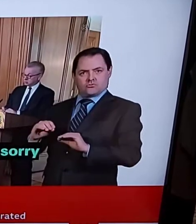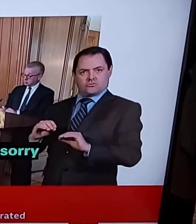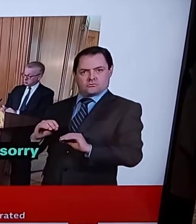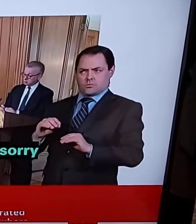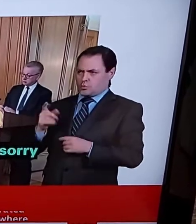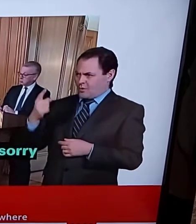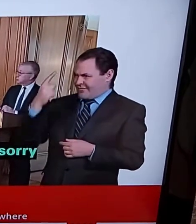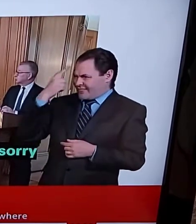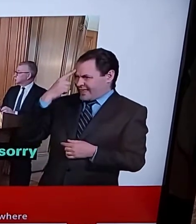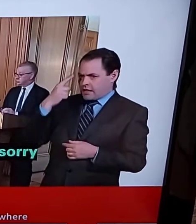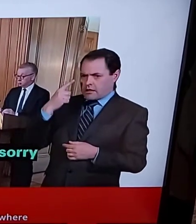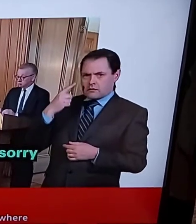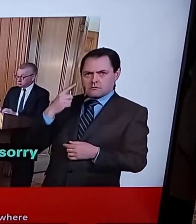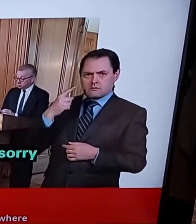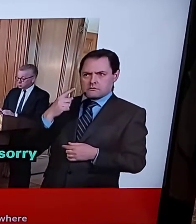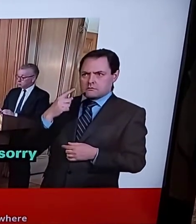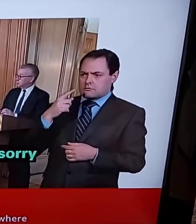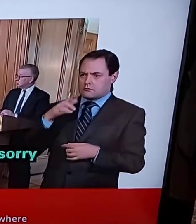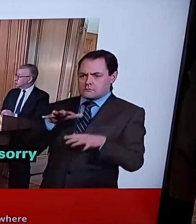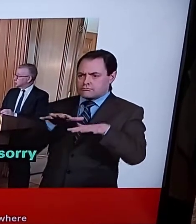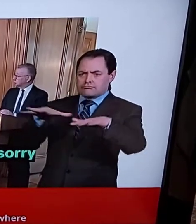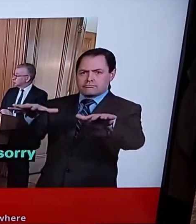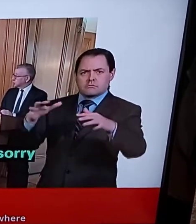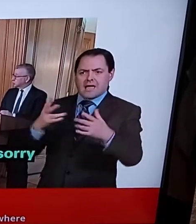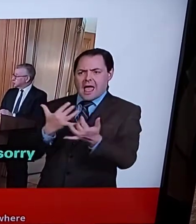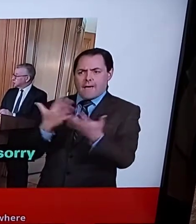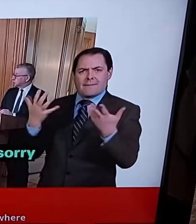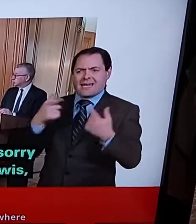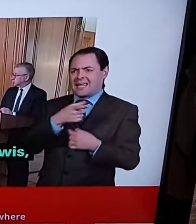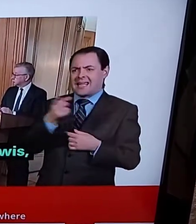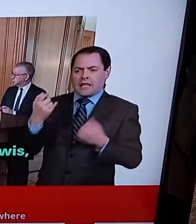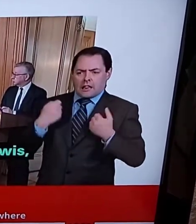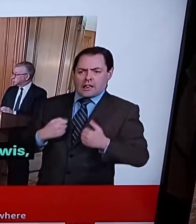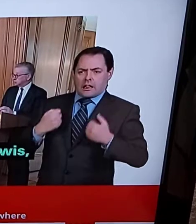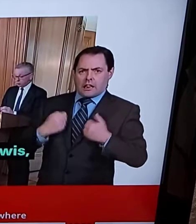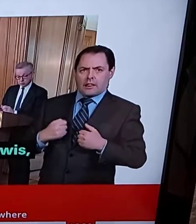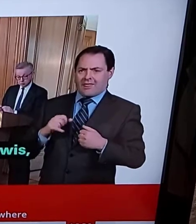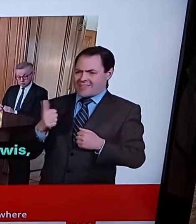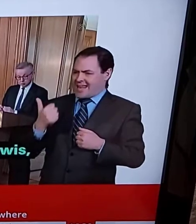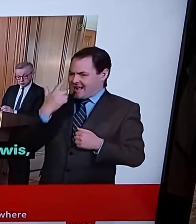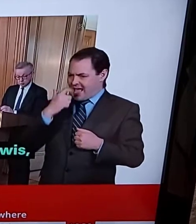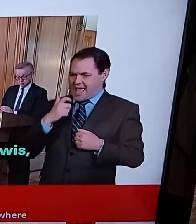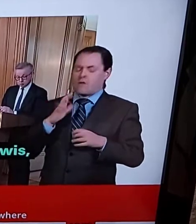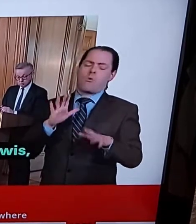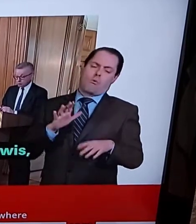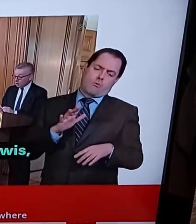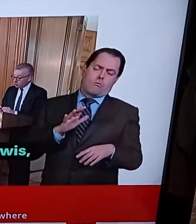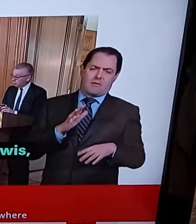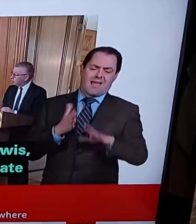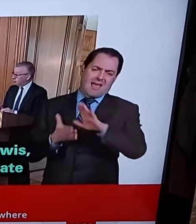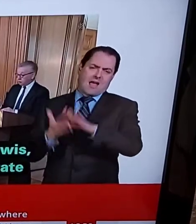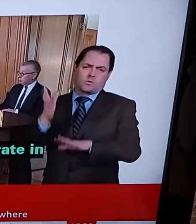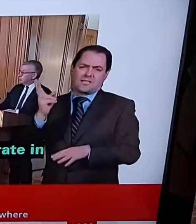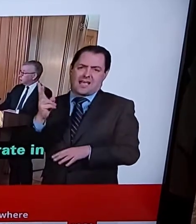mind as to when the lockdown measures, social distancing measures may be scaled